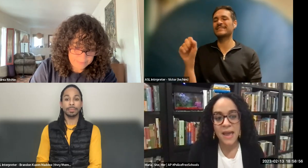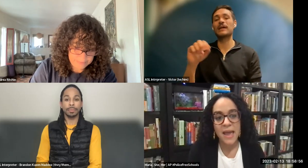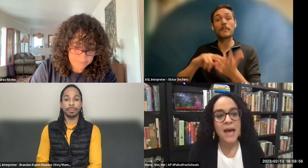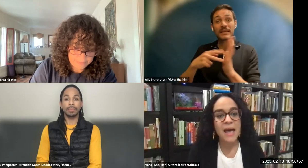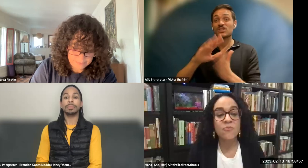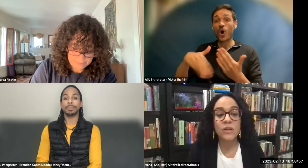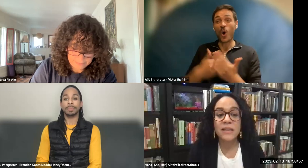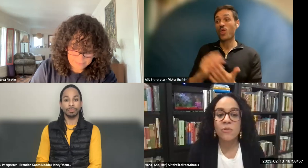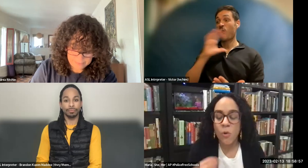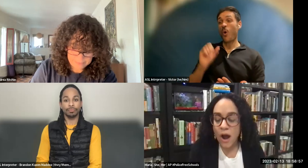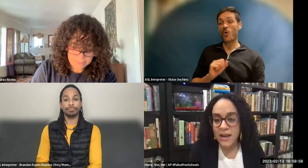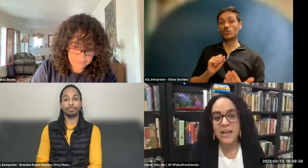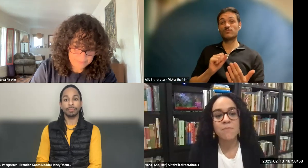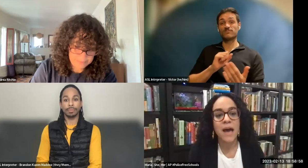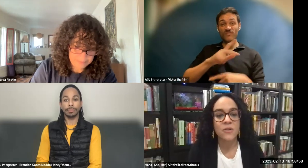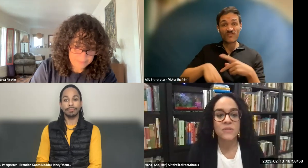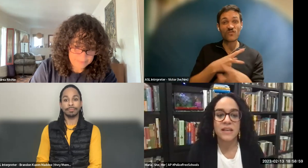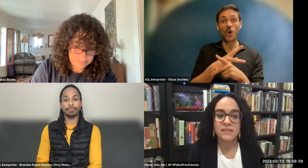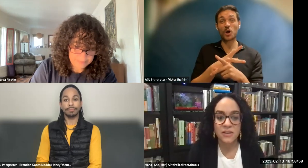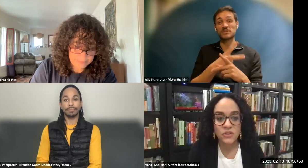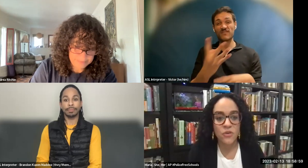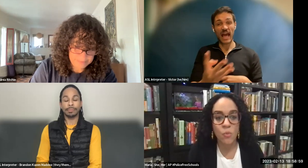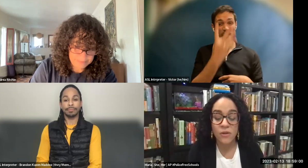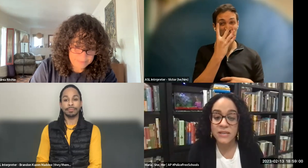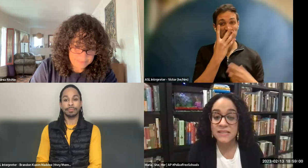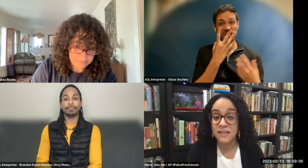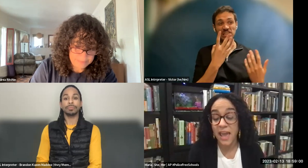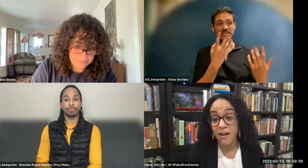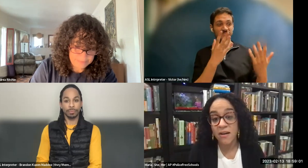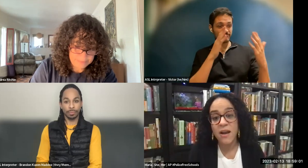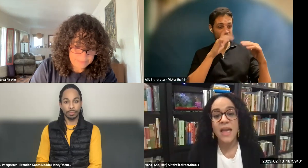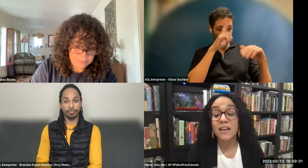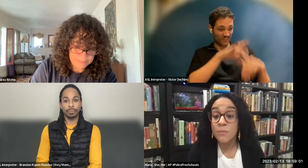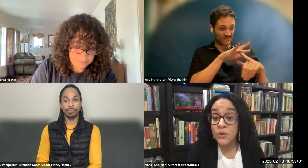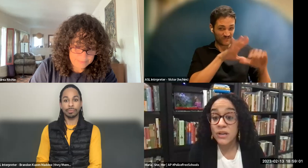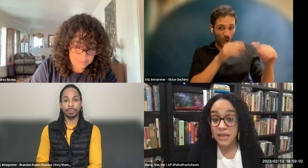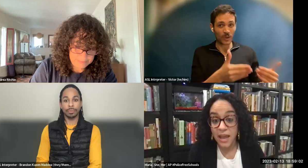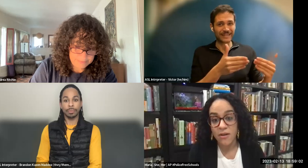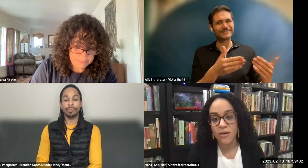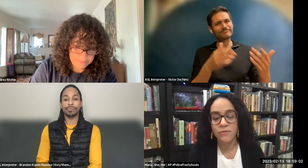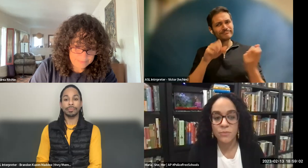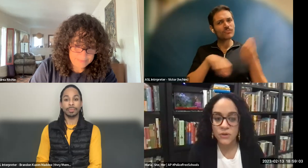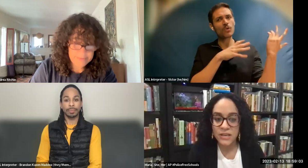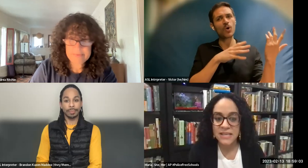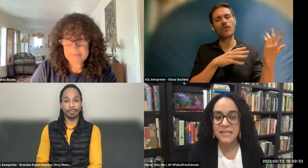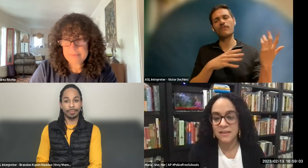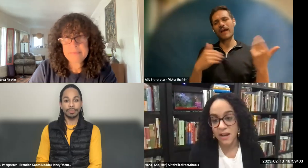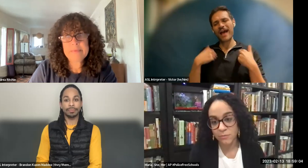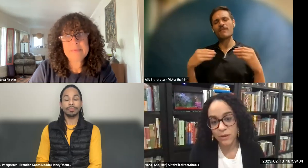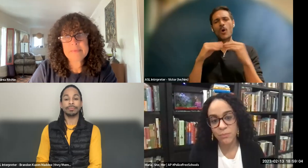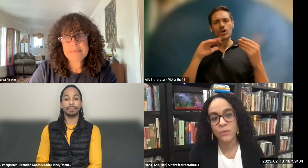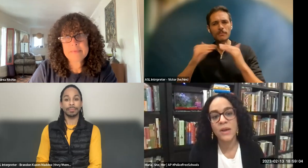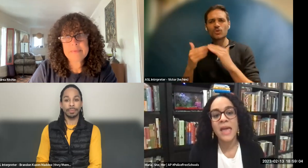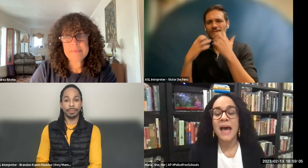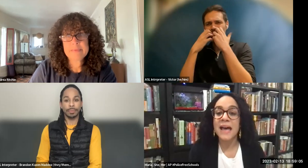response and really requiring models that center the wellness and care and community care of communities and